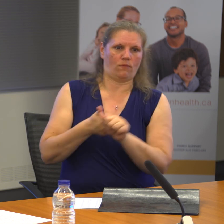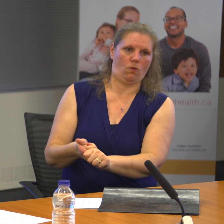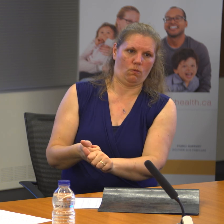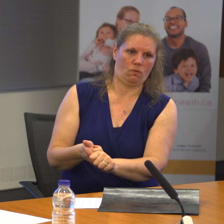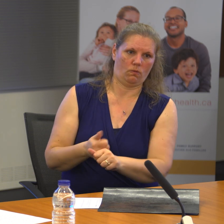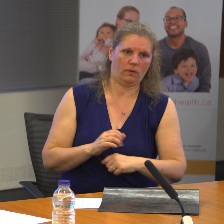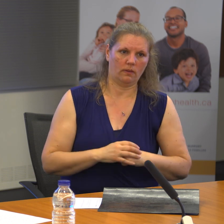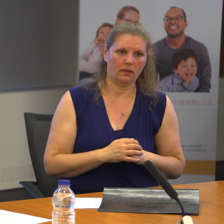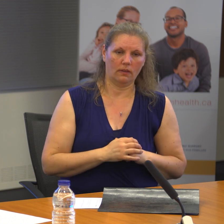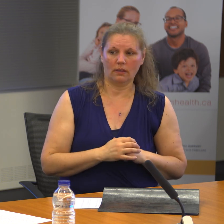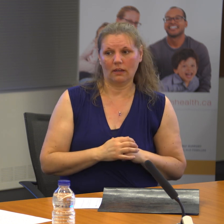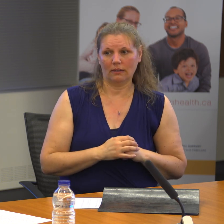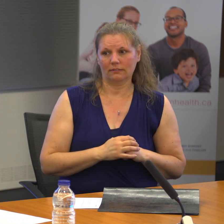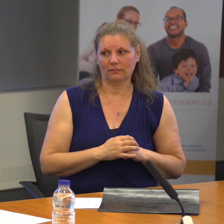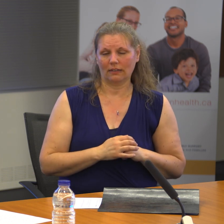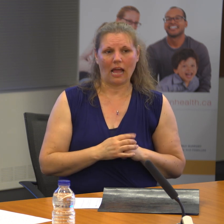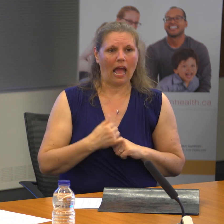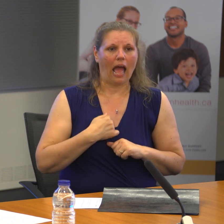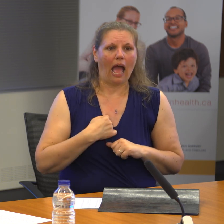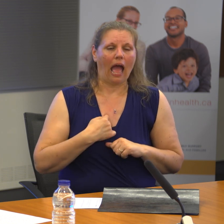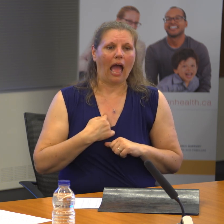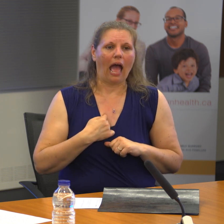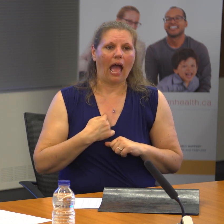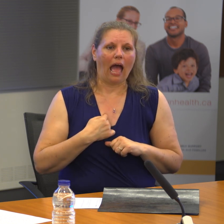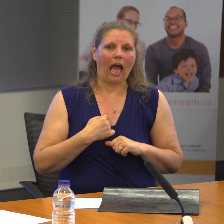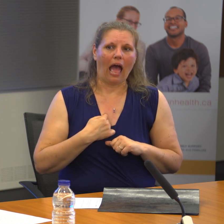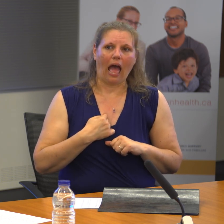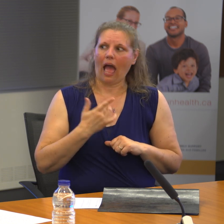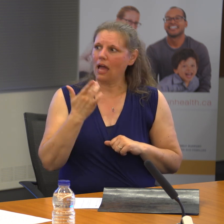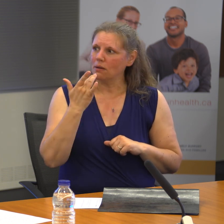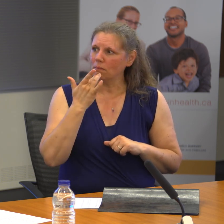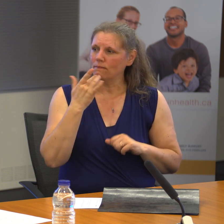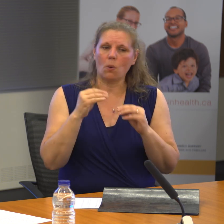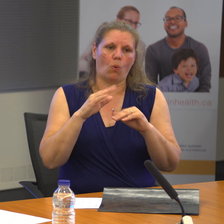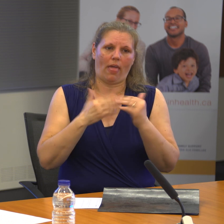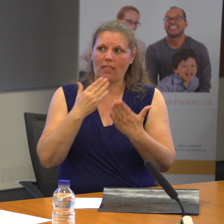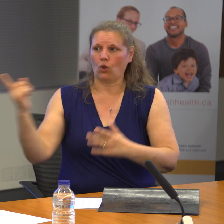I wish I had better words to say thank you. We feel it.